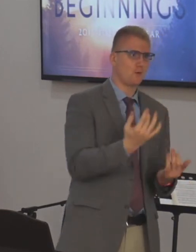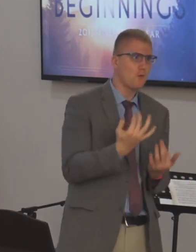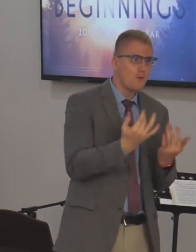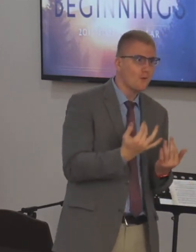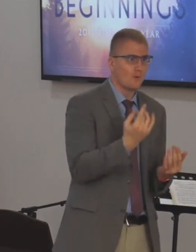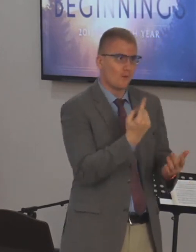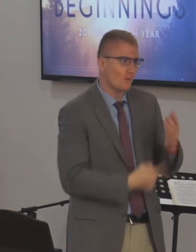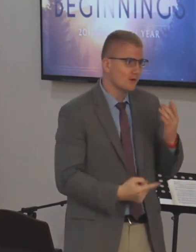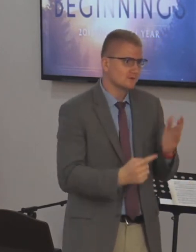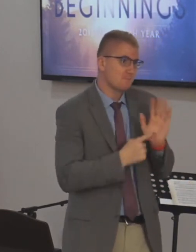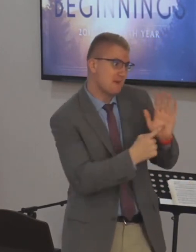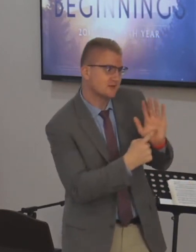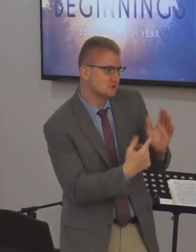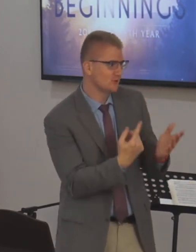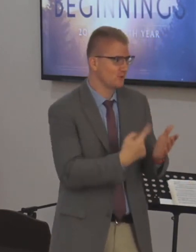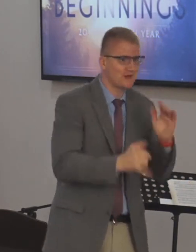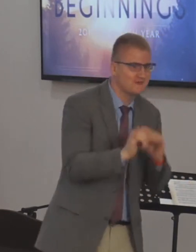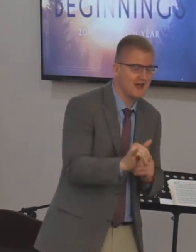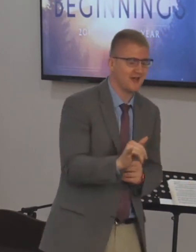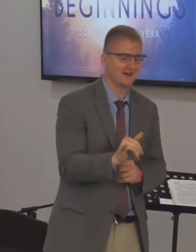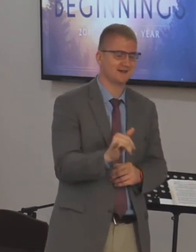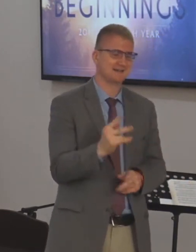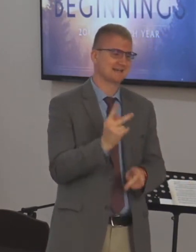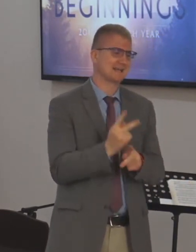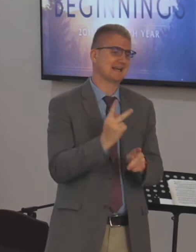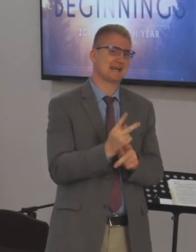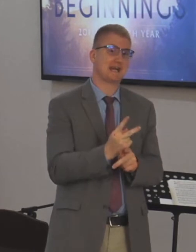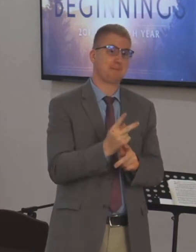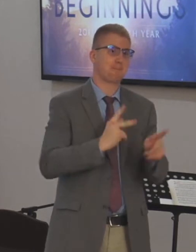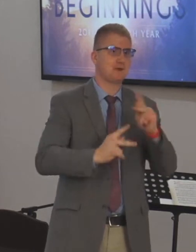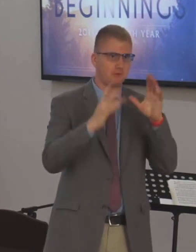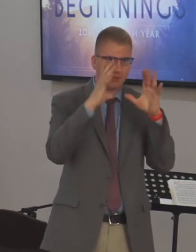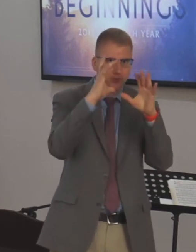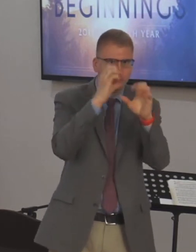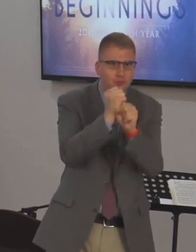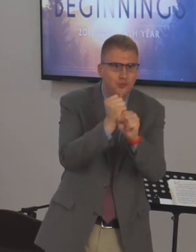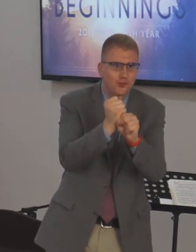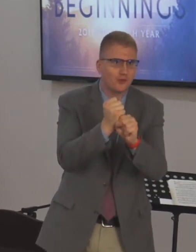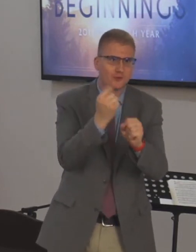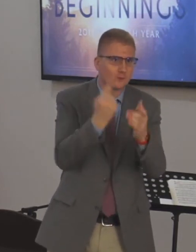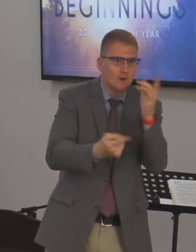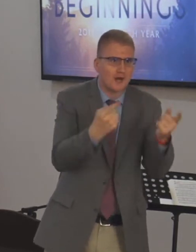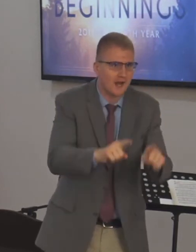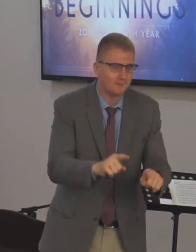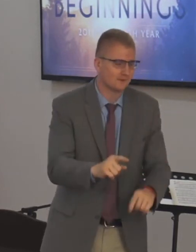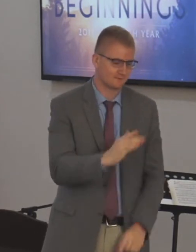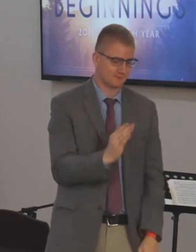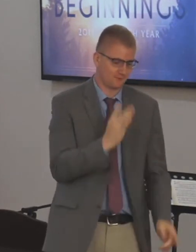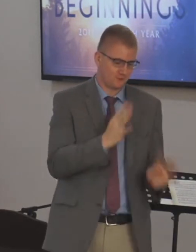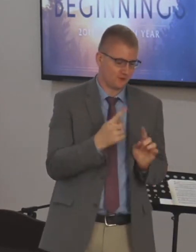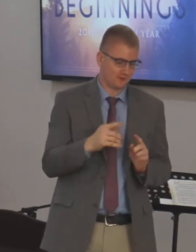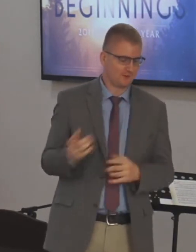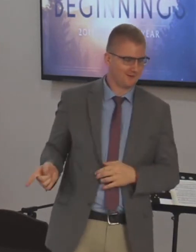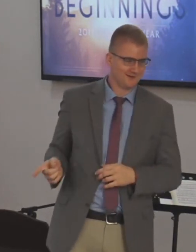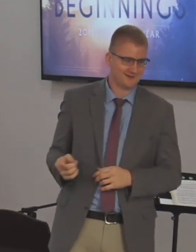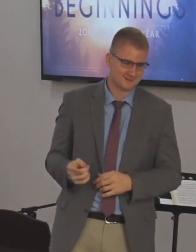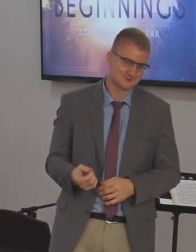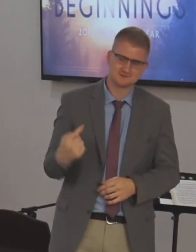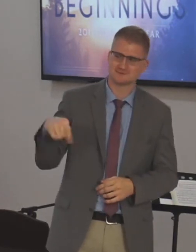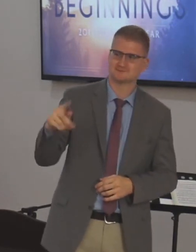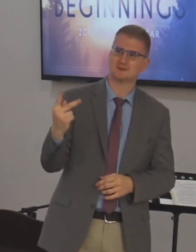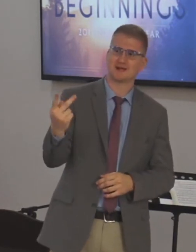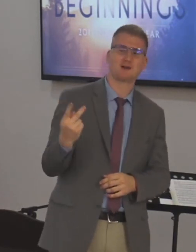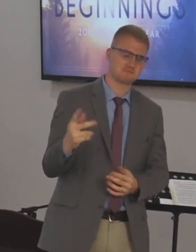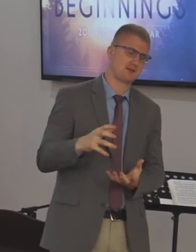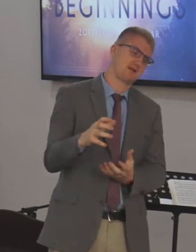had it there to keep people's attention. And Bob always laughed about that. It reminds me of that. So just